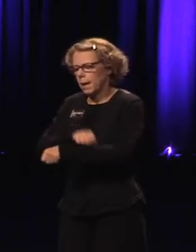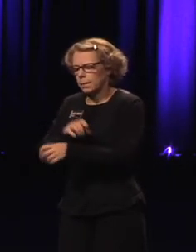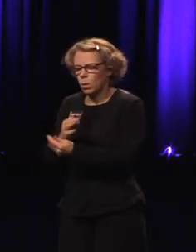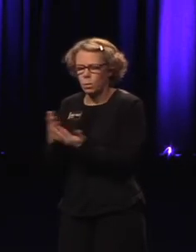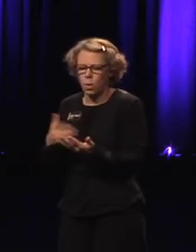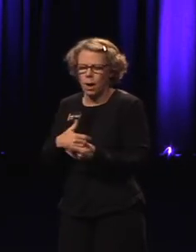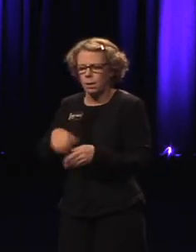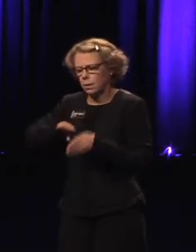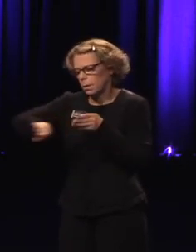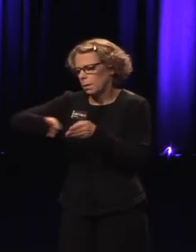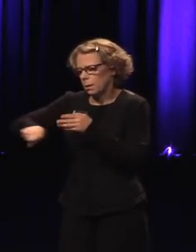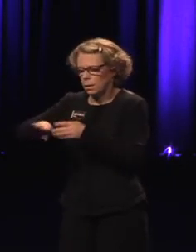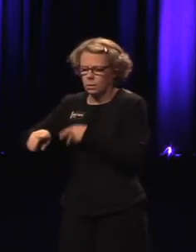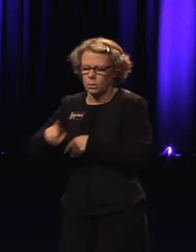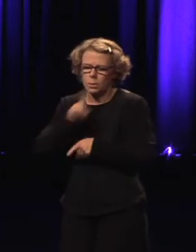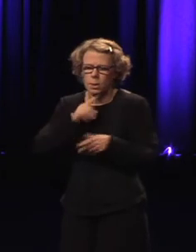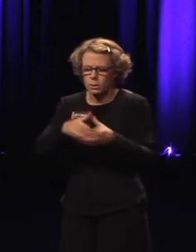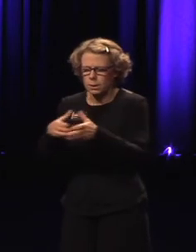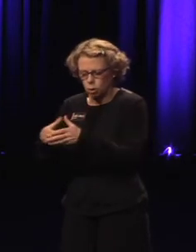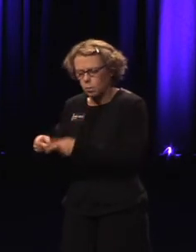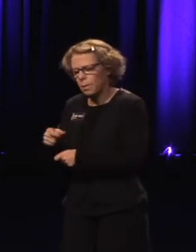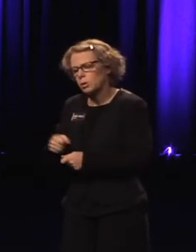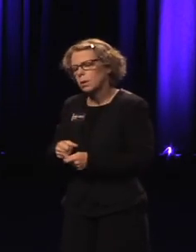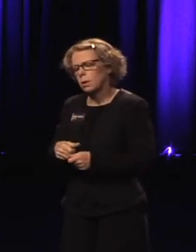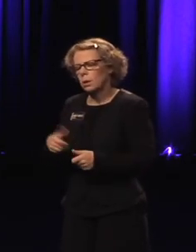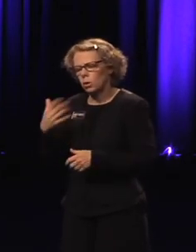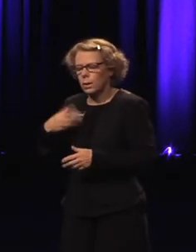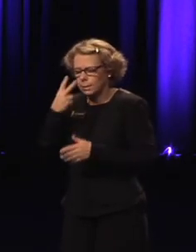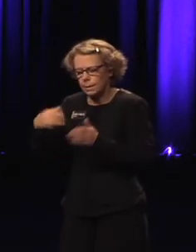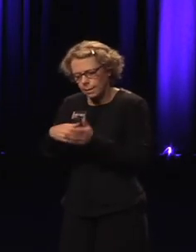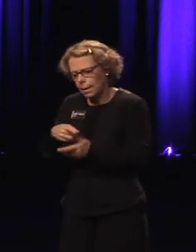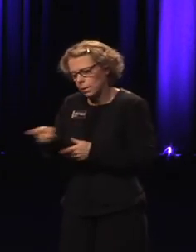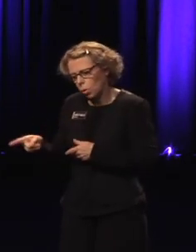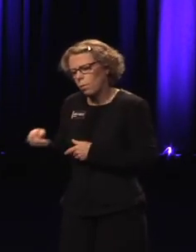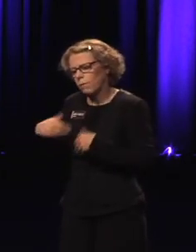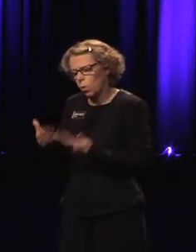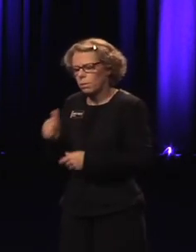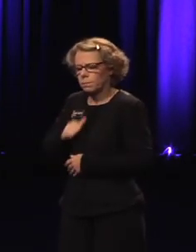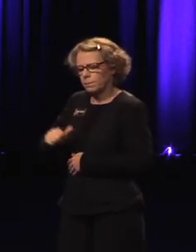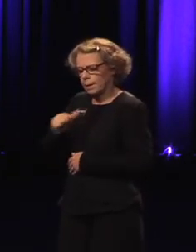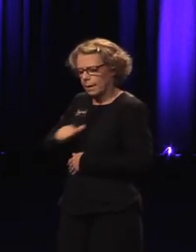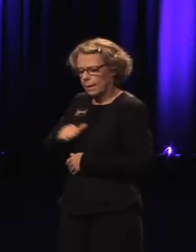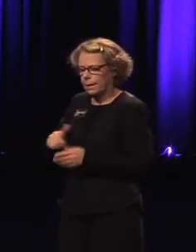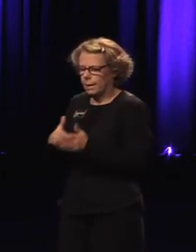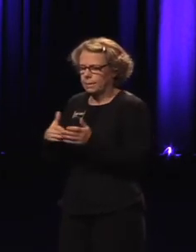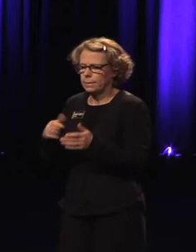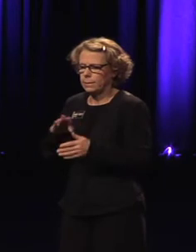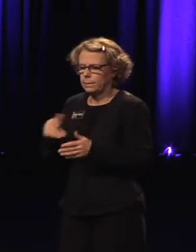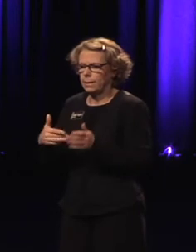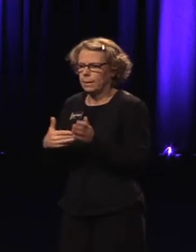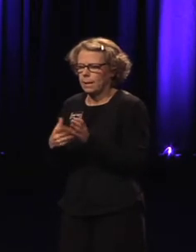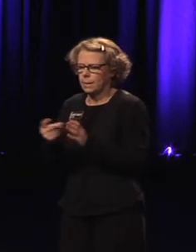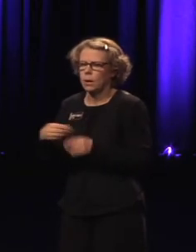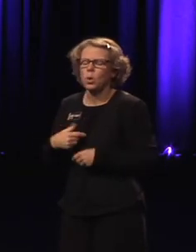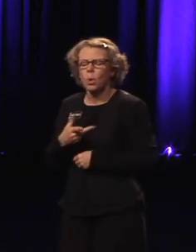groups, and to ensure the availability, accessibility, affordability, and